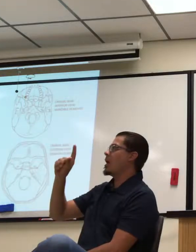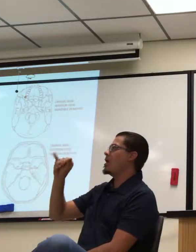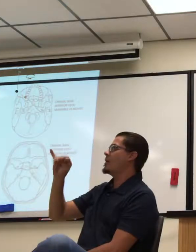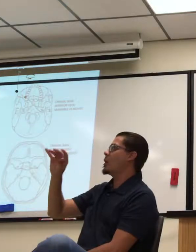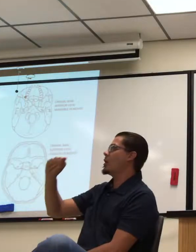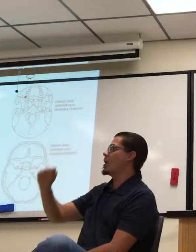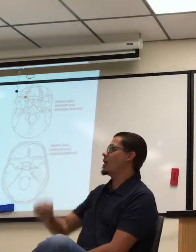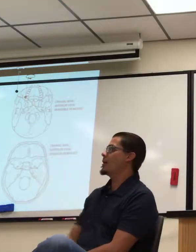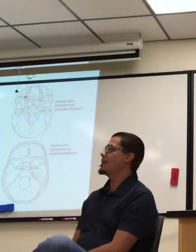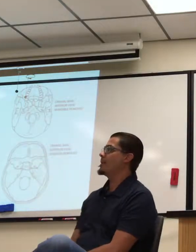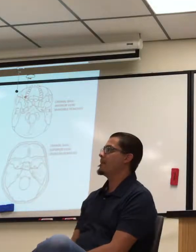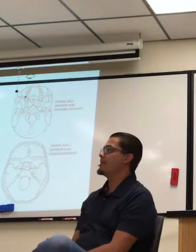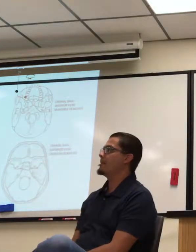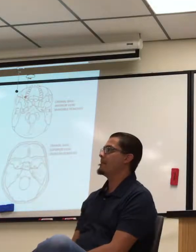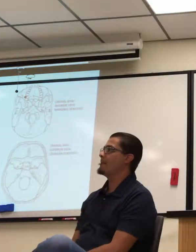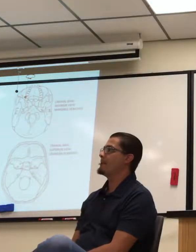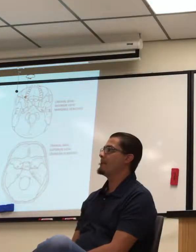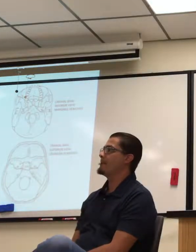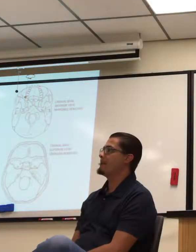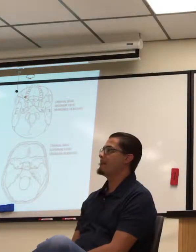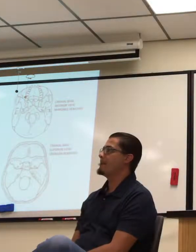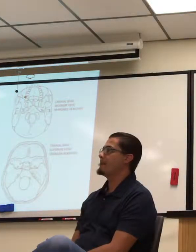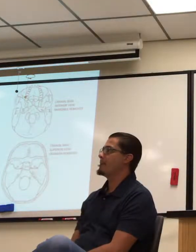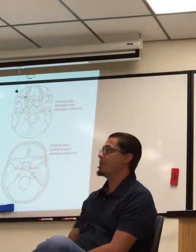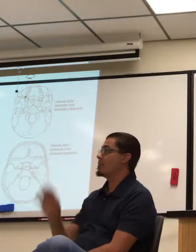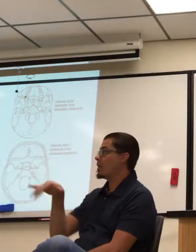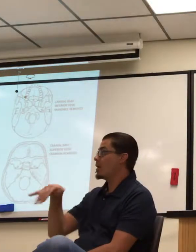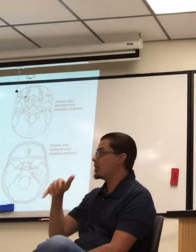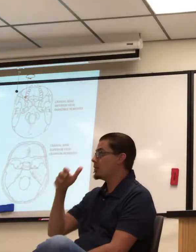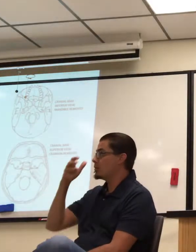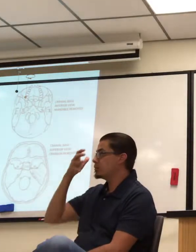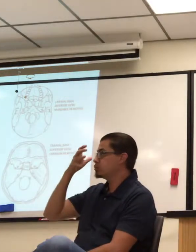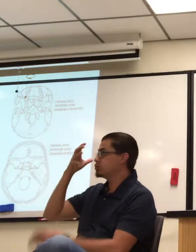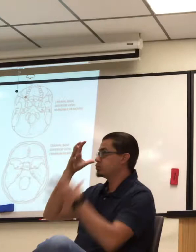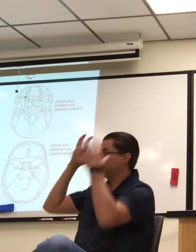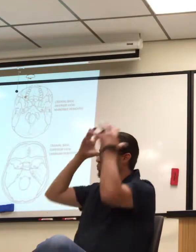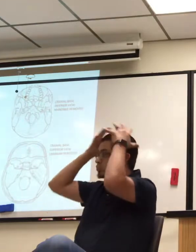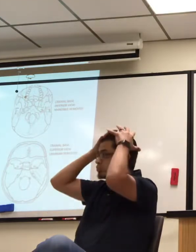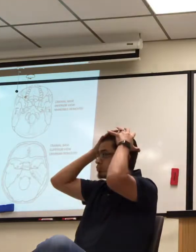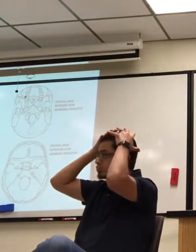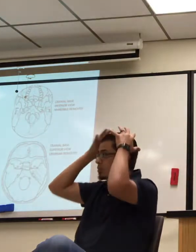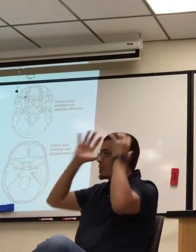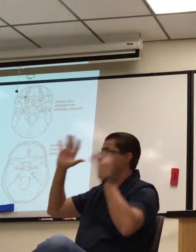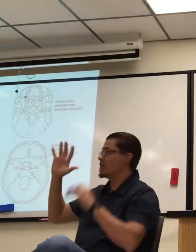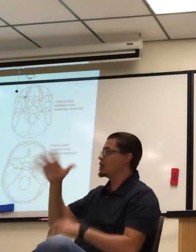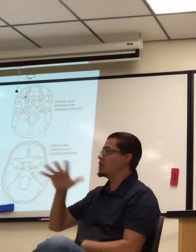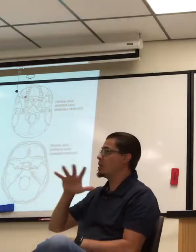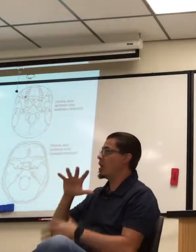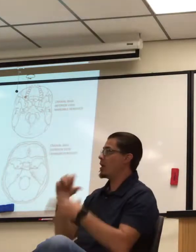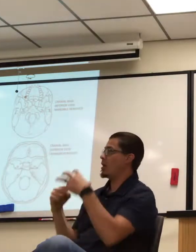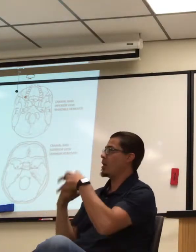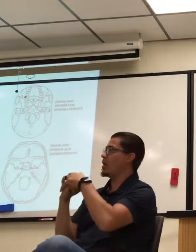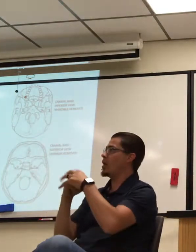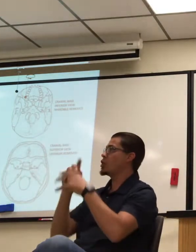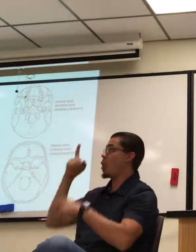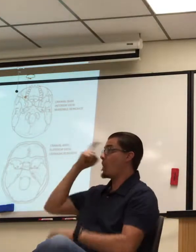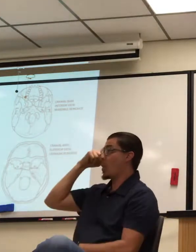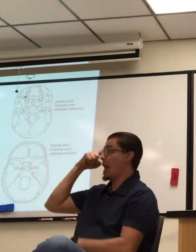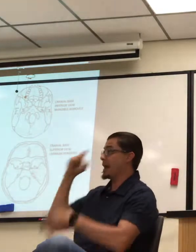The calvaria covers your noggin. It's your brain case, basically. Think of it like